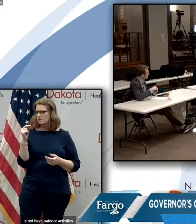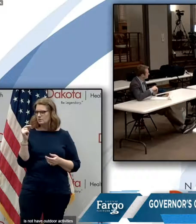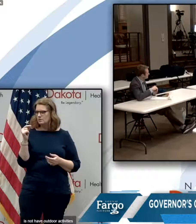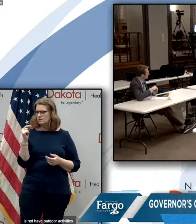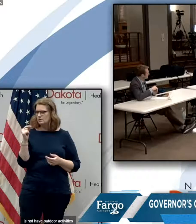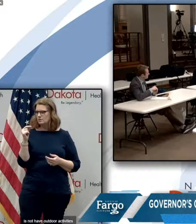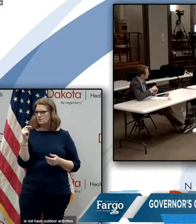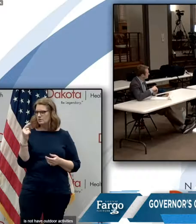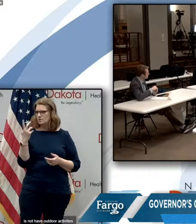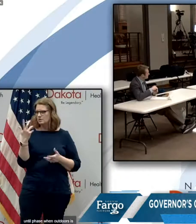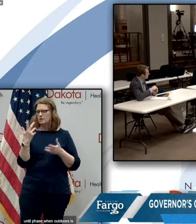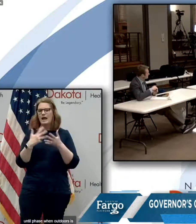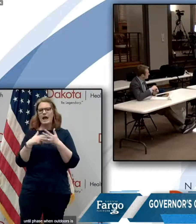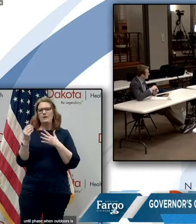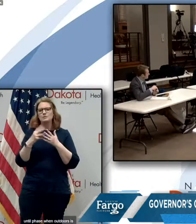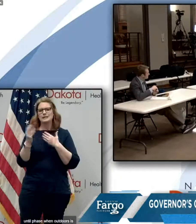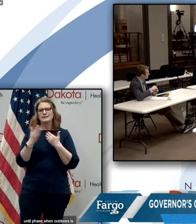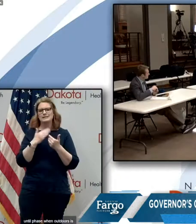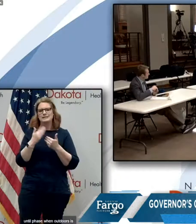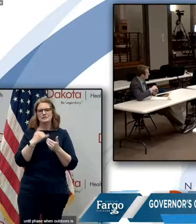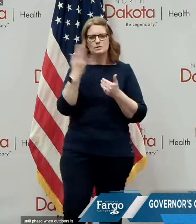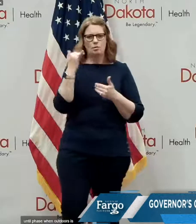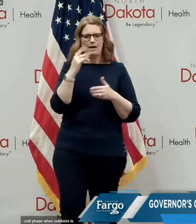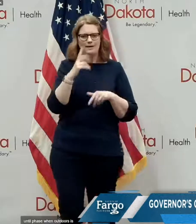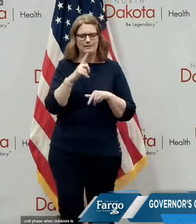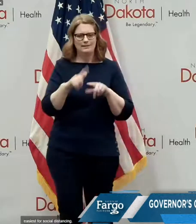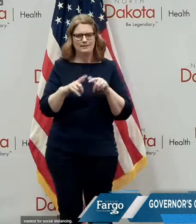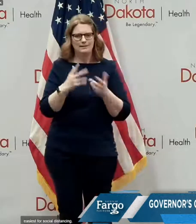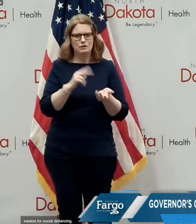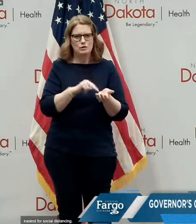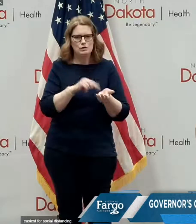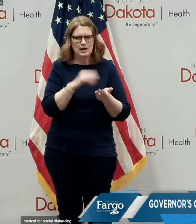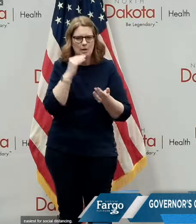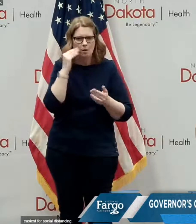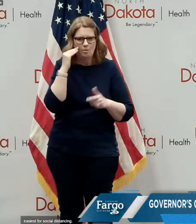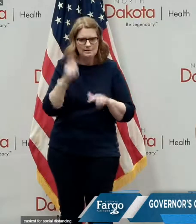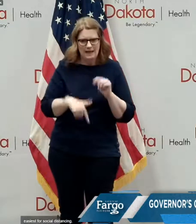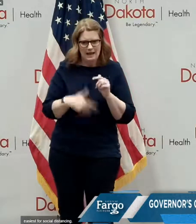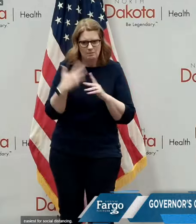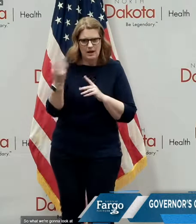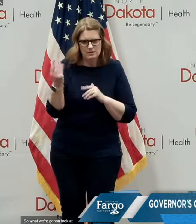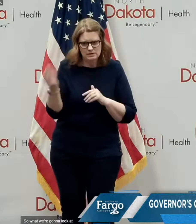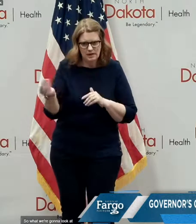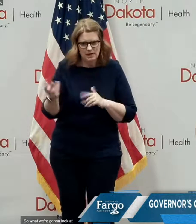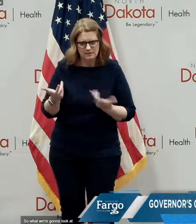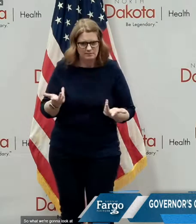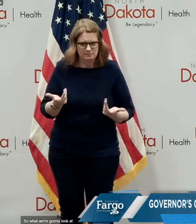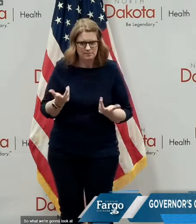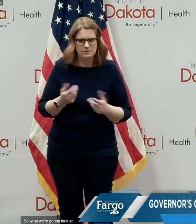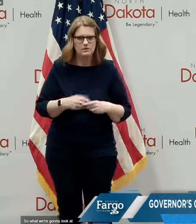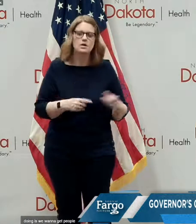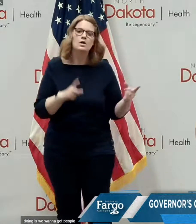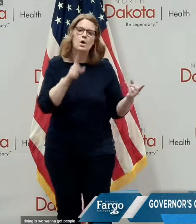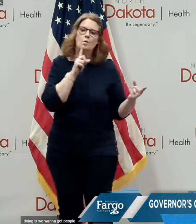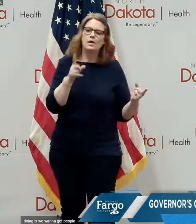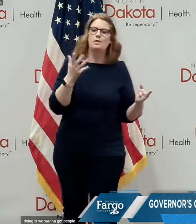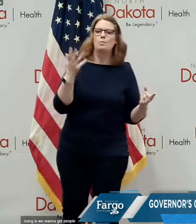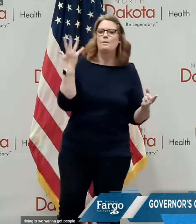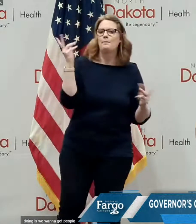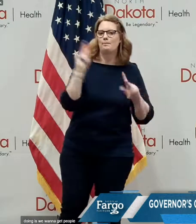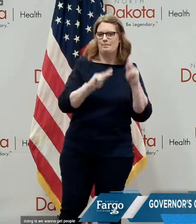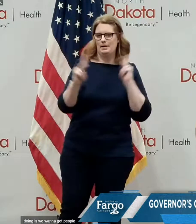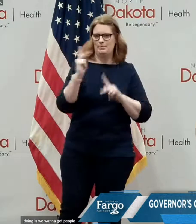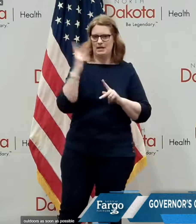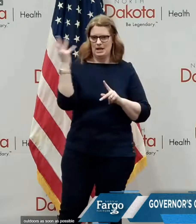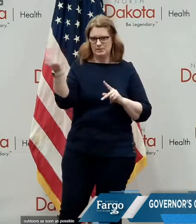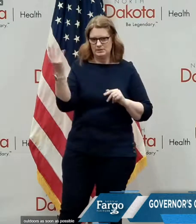is easiest for social distancing? So what we're going to look at doing is we want to get people outdoors as soon as possible. And